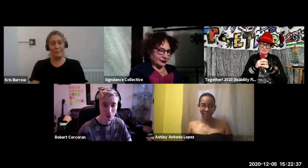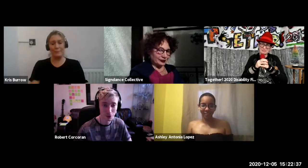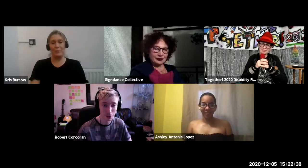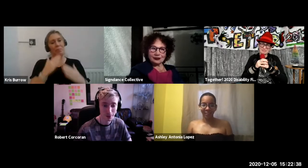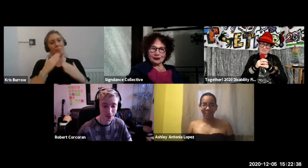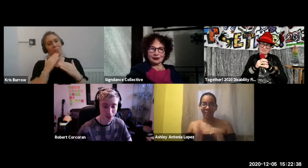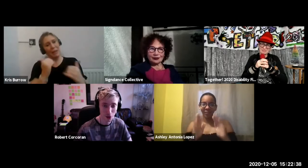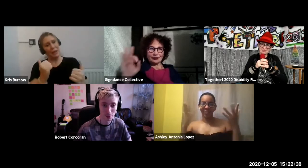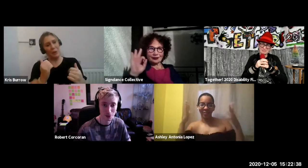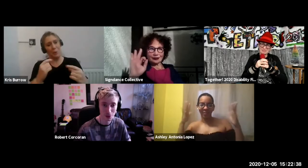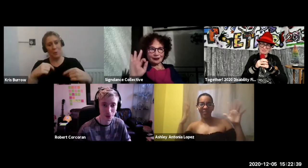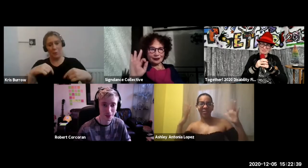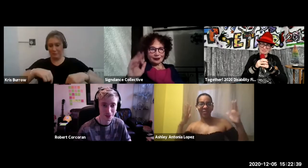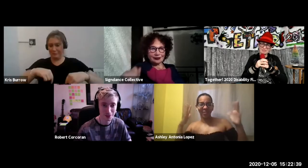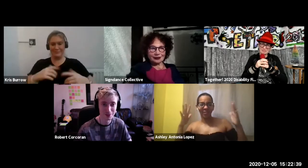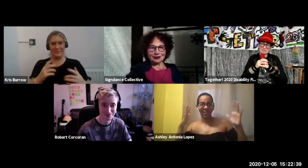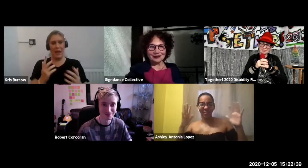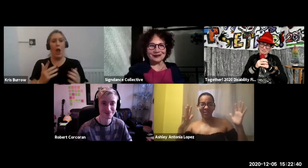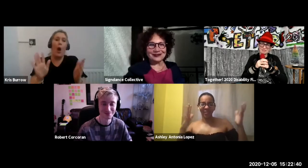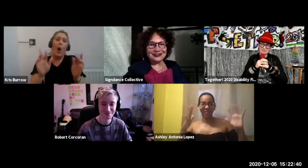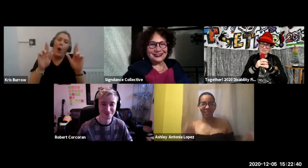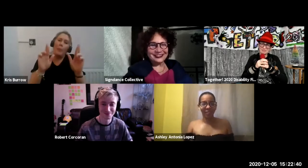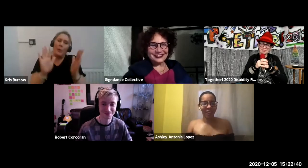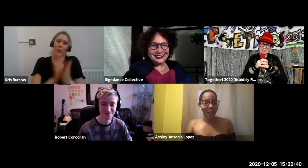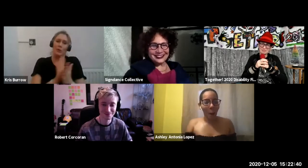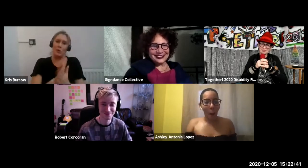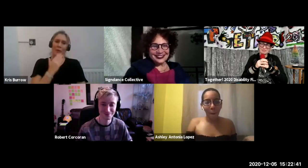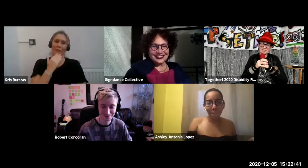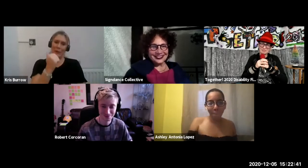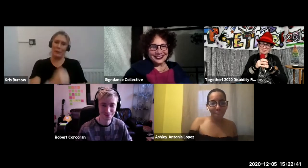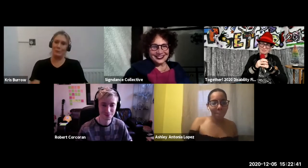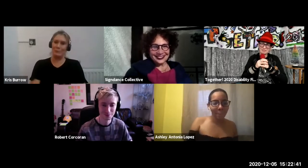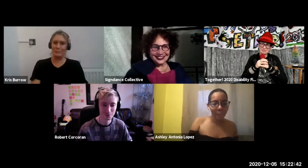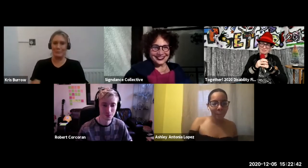you all for coming. I hope you enjoy the pieces.